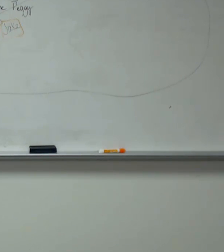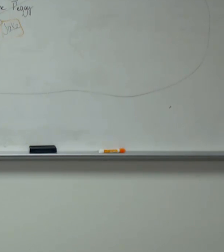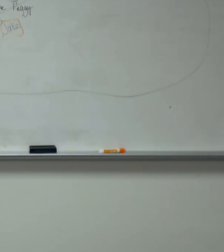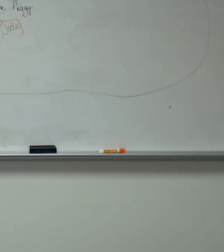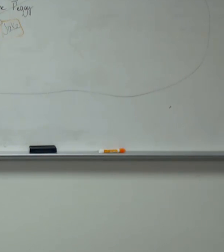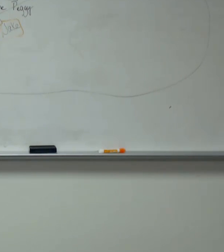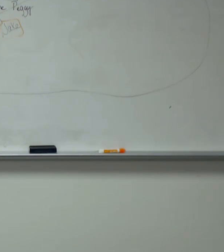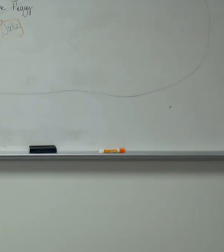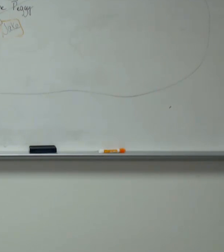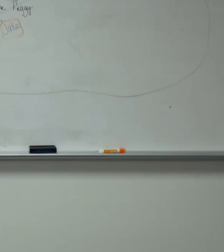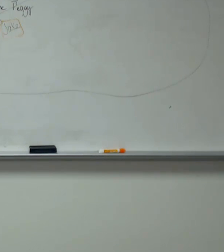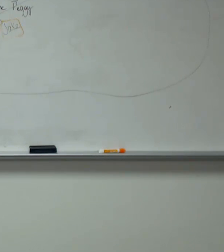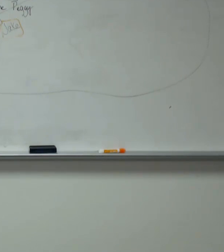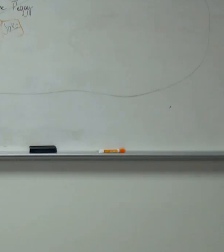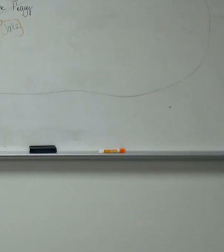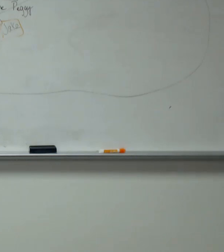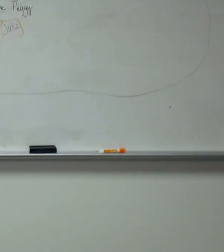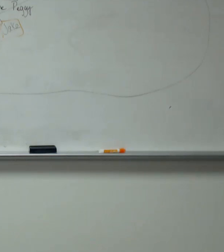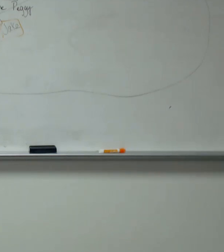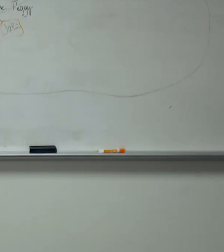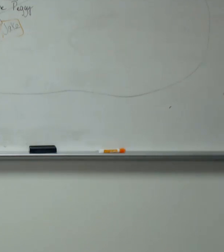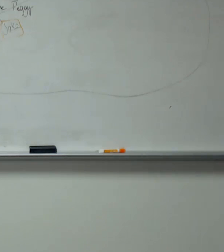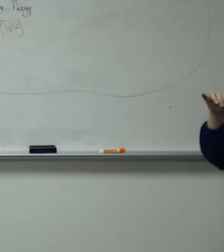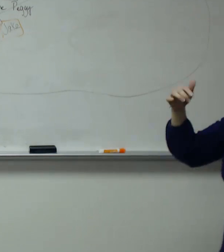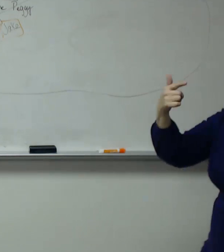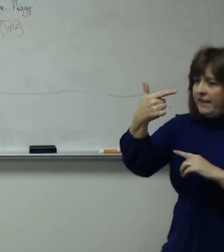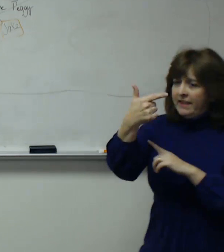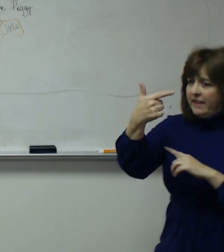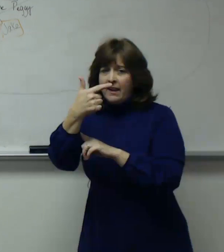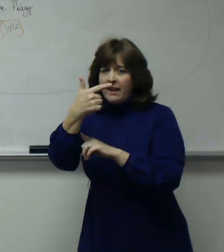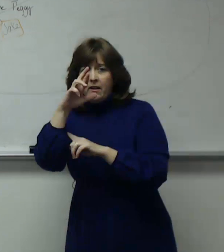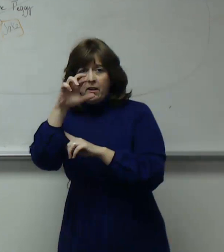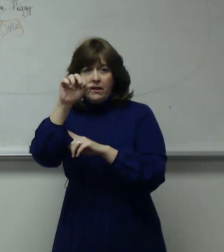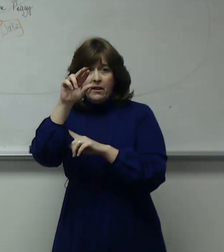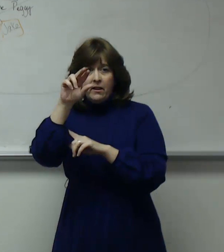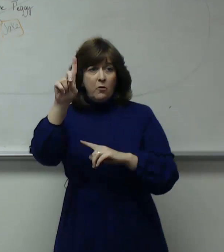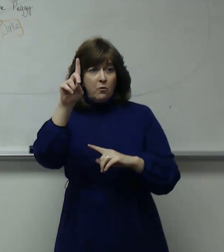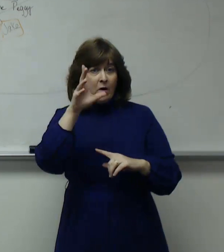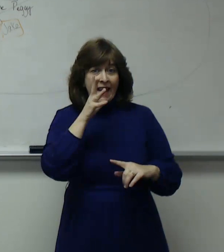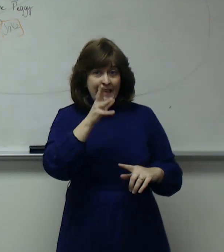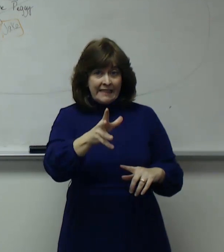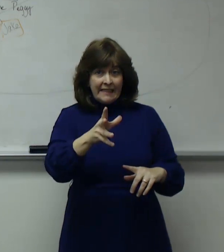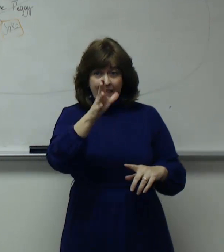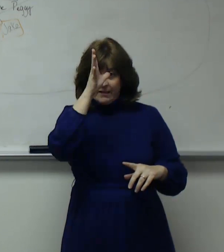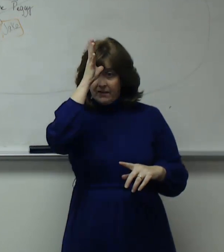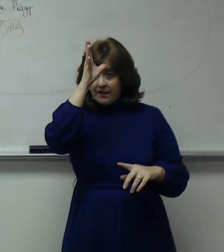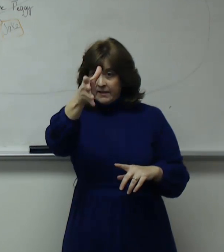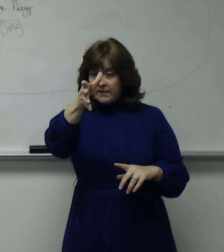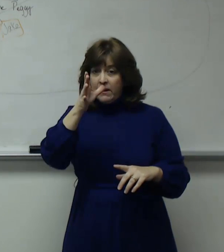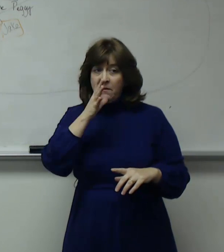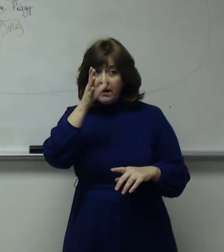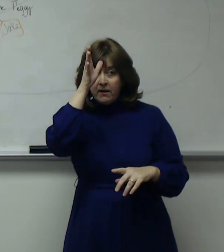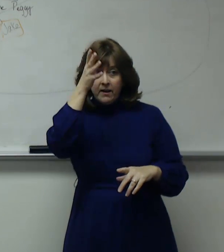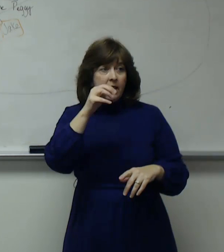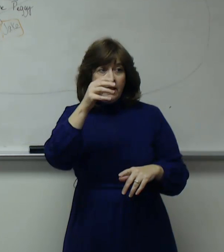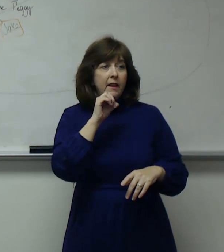I don't remember. Now, that grand, as in grandparent, is